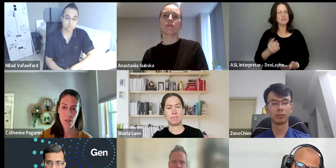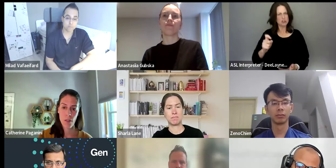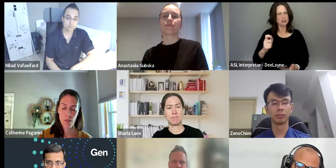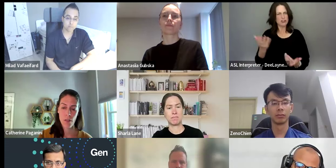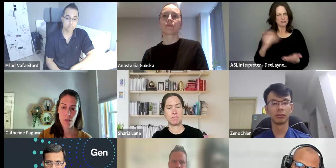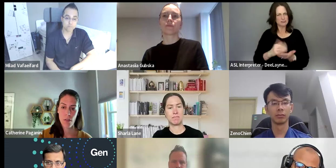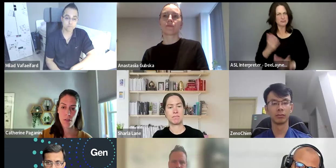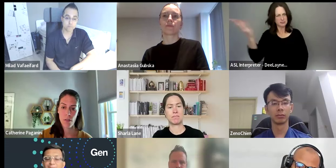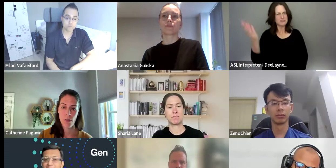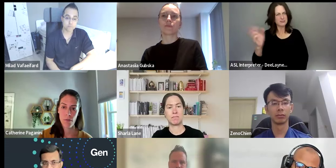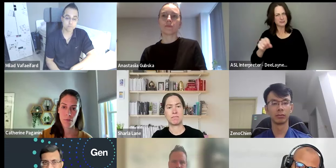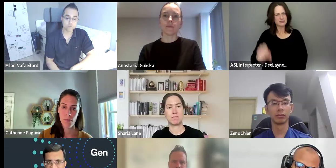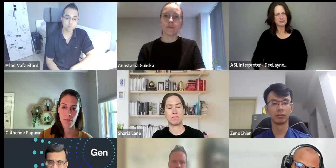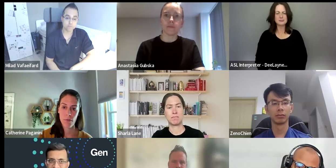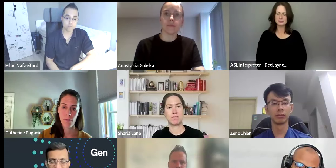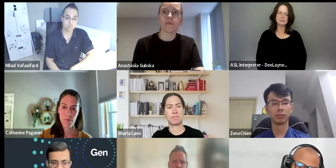it.